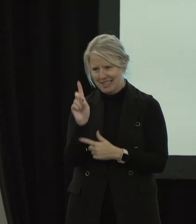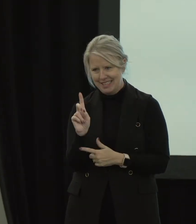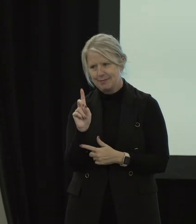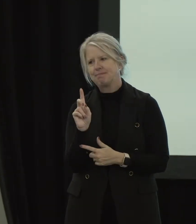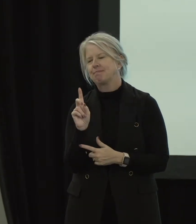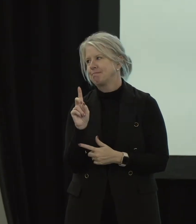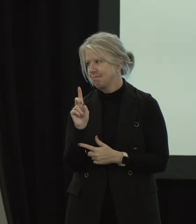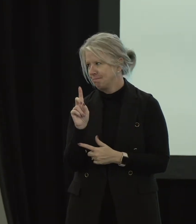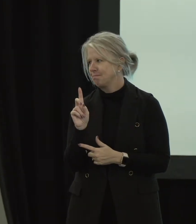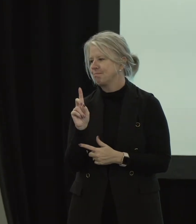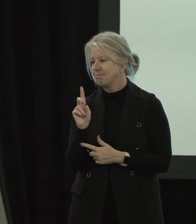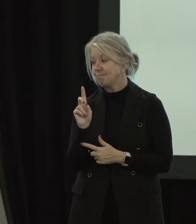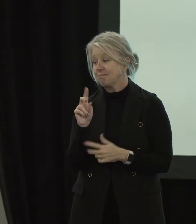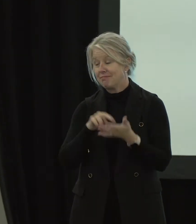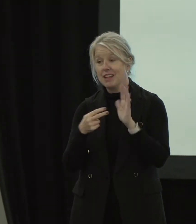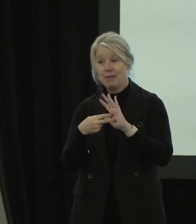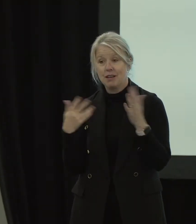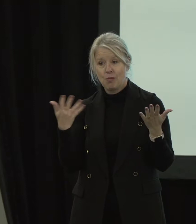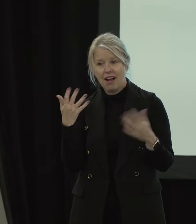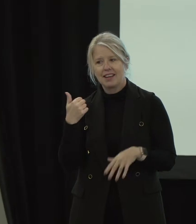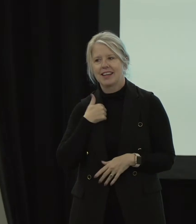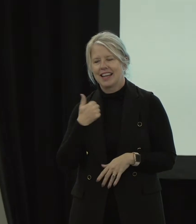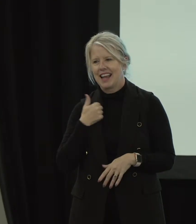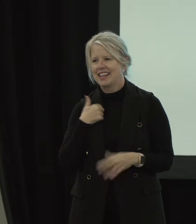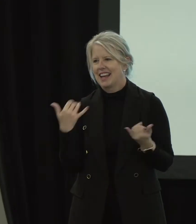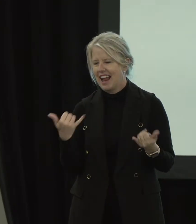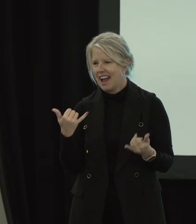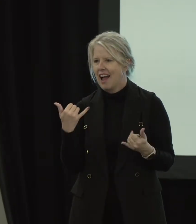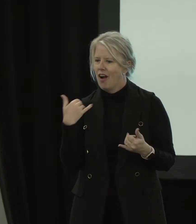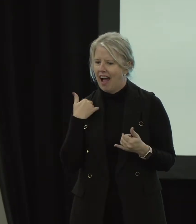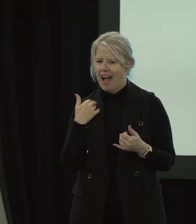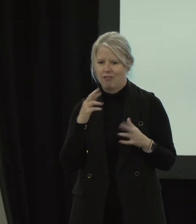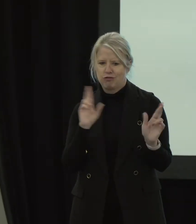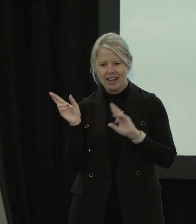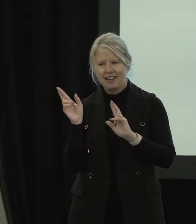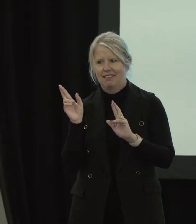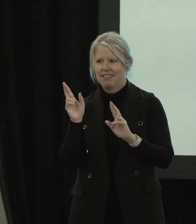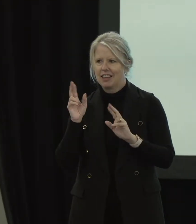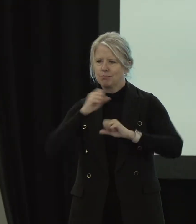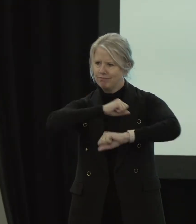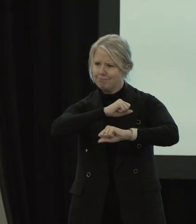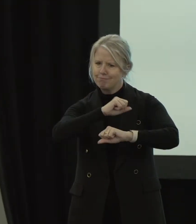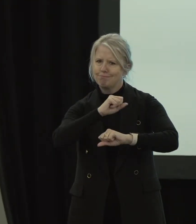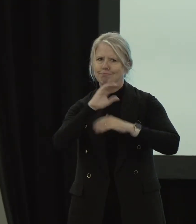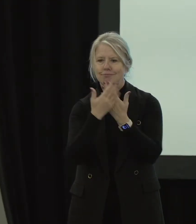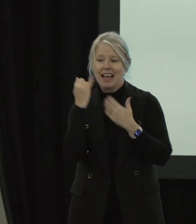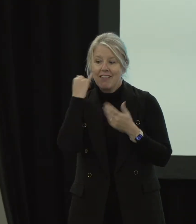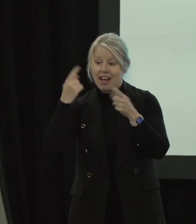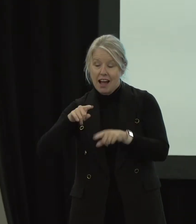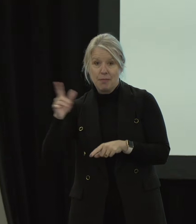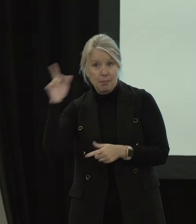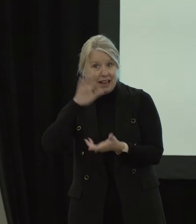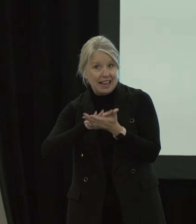Persons with Disabilities. This means that Canadians now have additional recourse if they believe that their rights